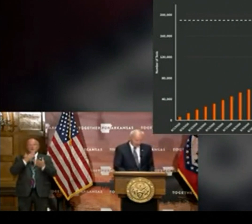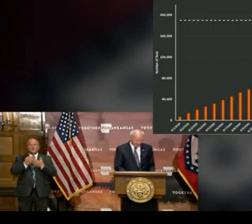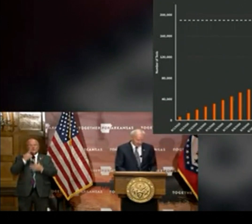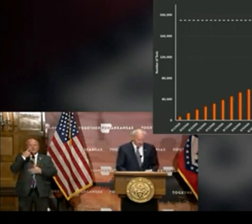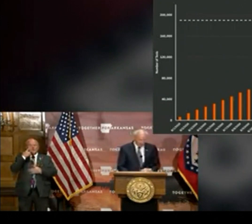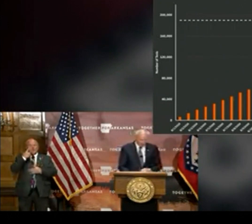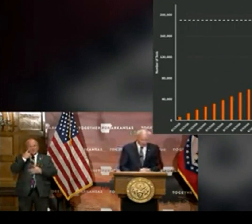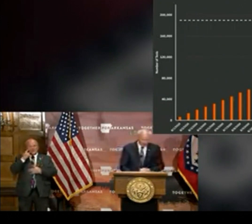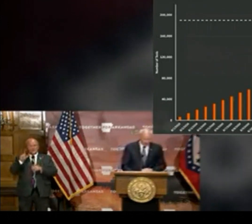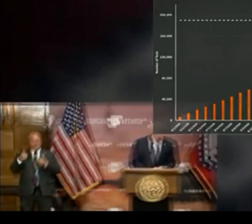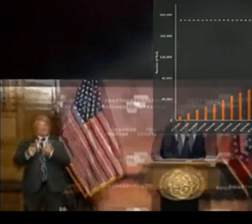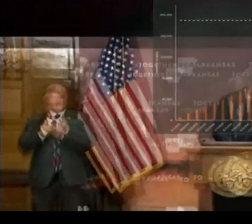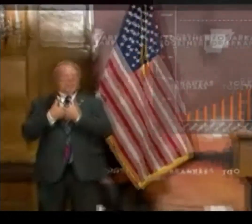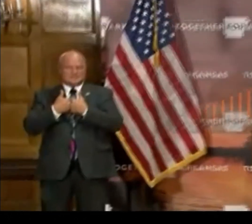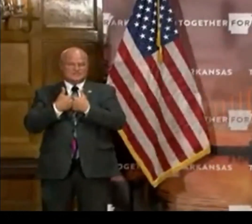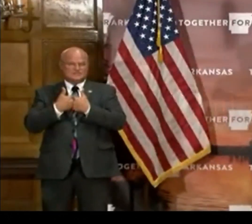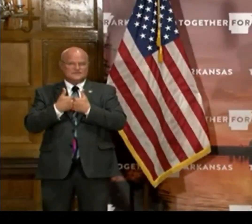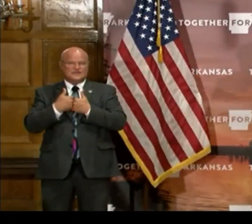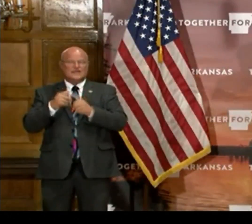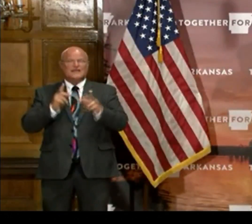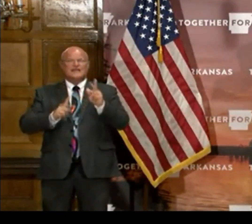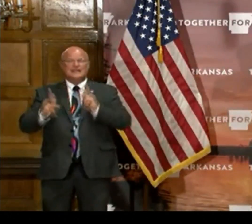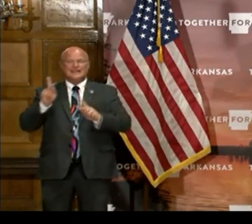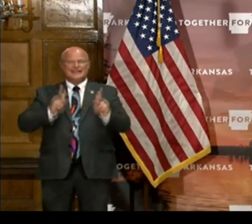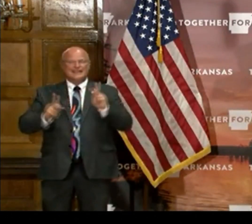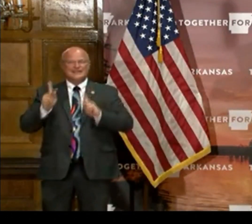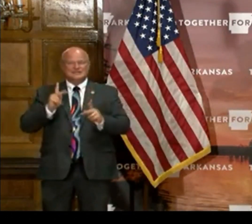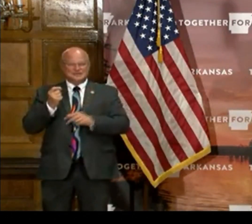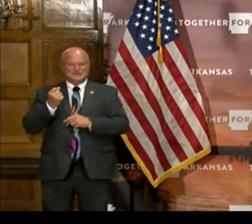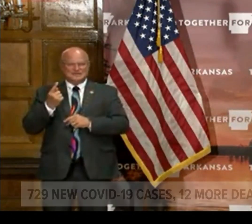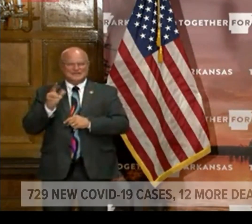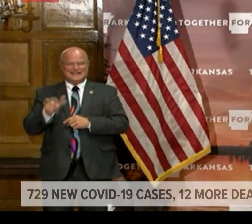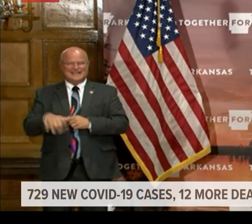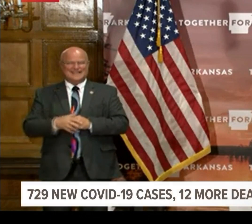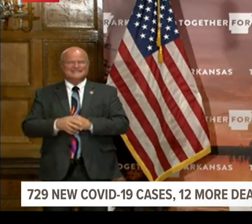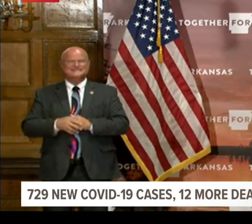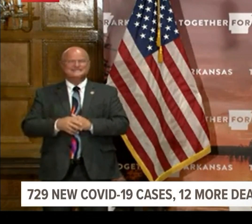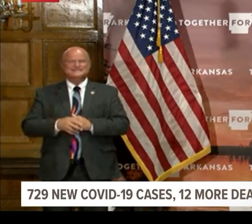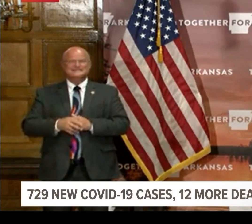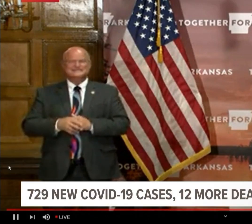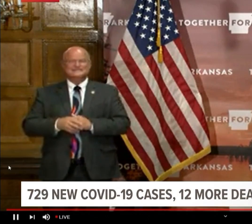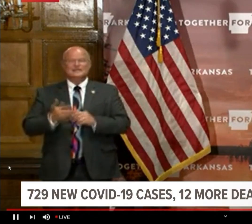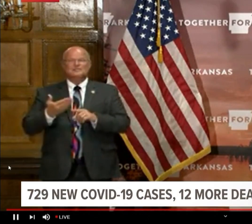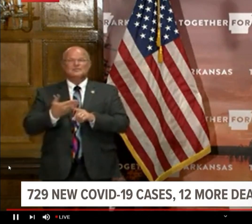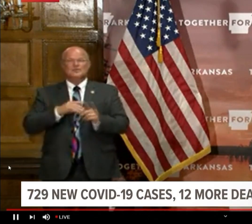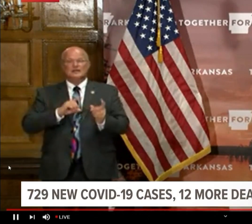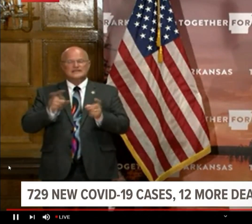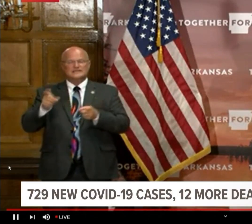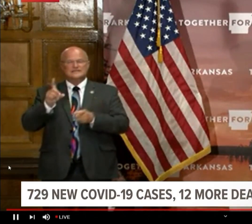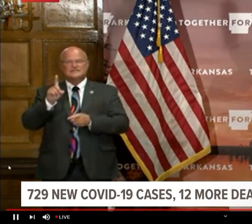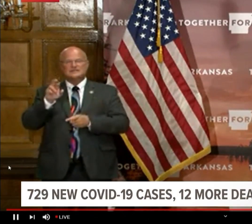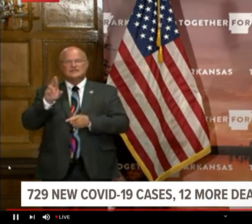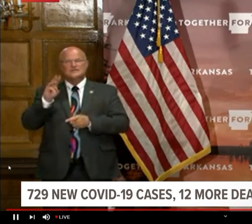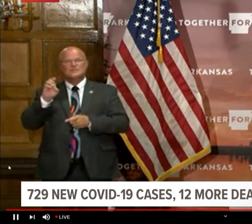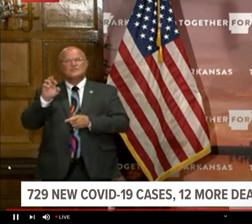where our challenges are, and people should understand that. Finally, before I turned over to Dr.